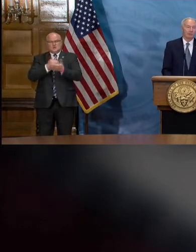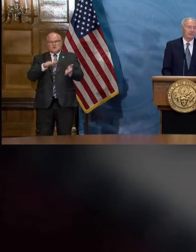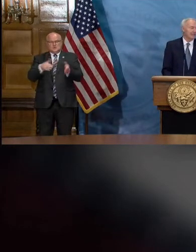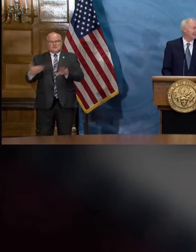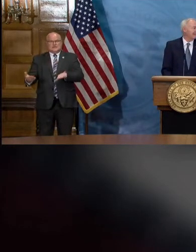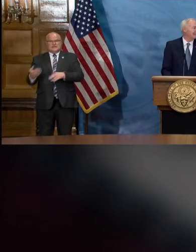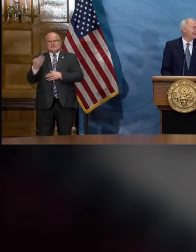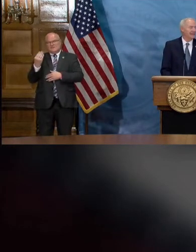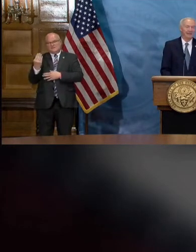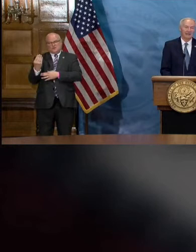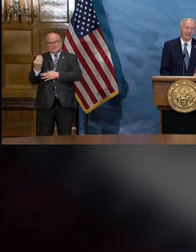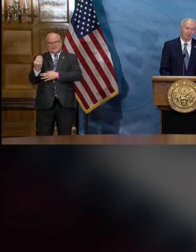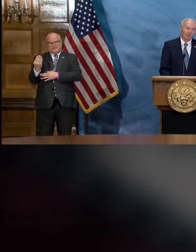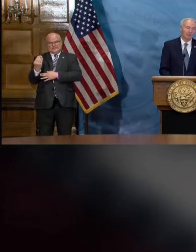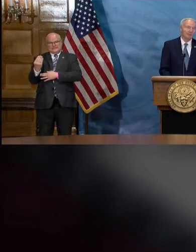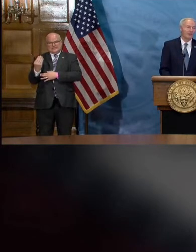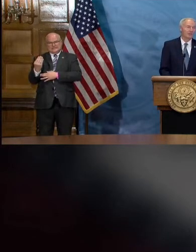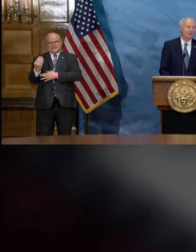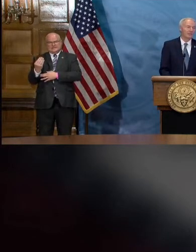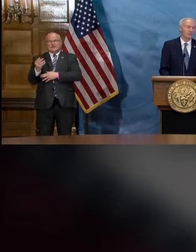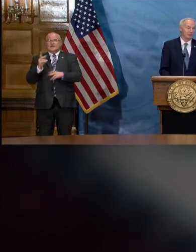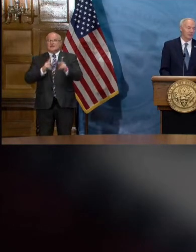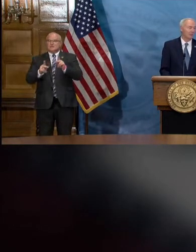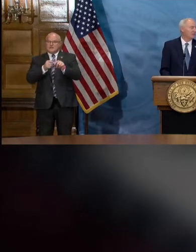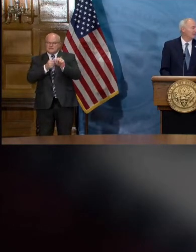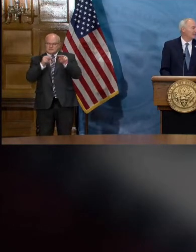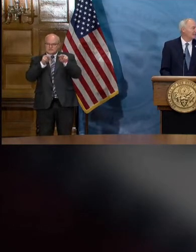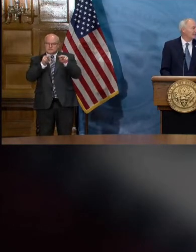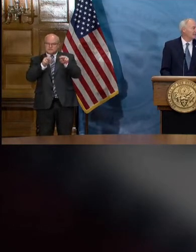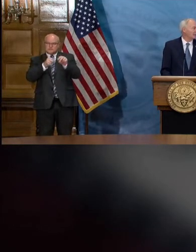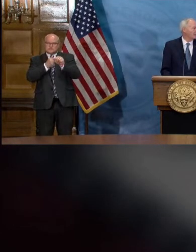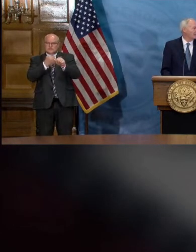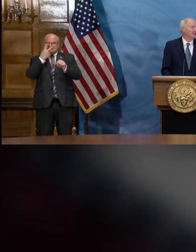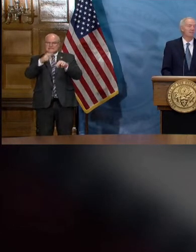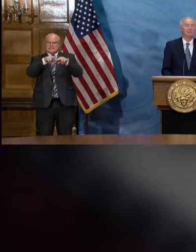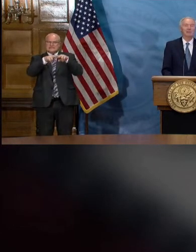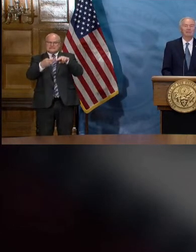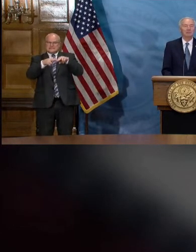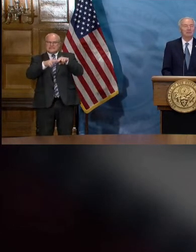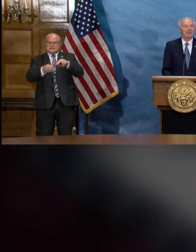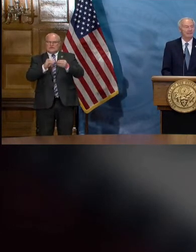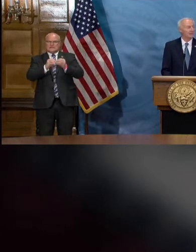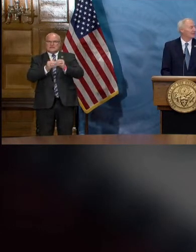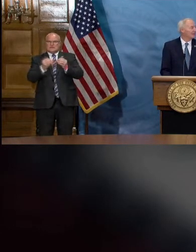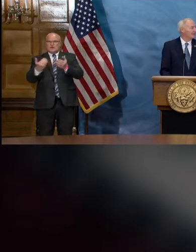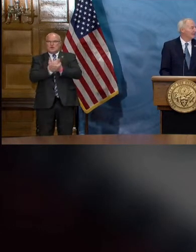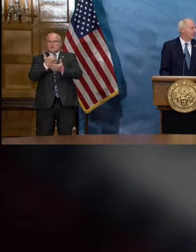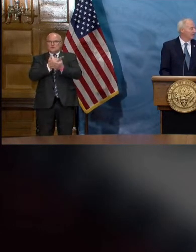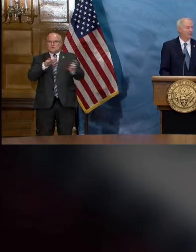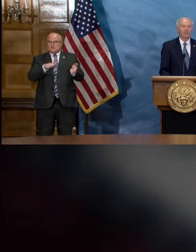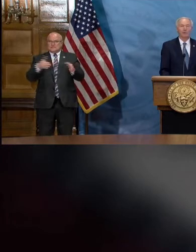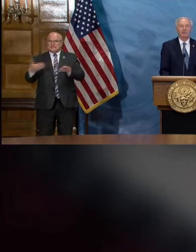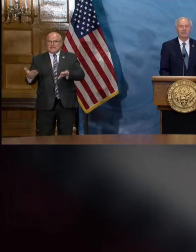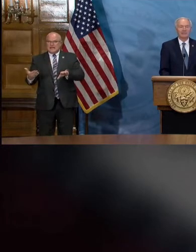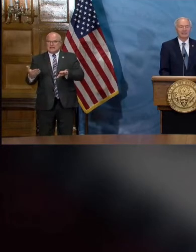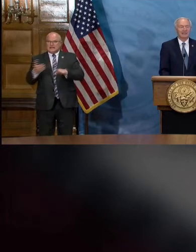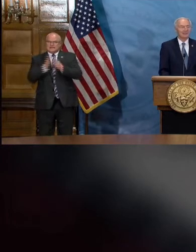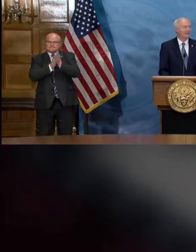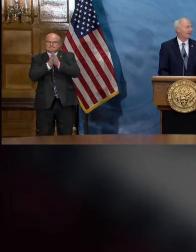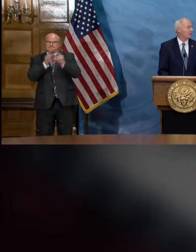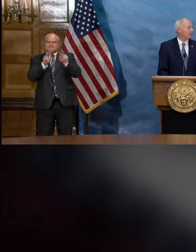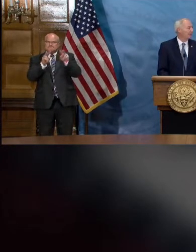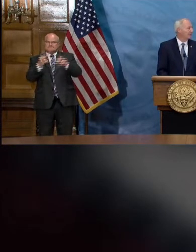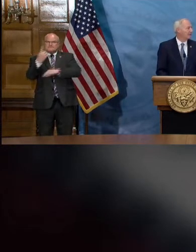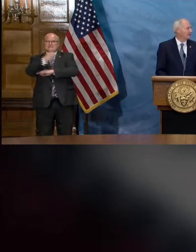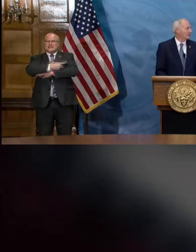at 14. And as everyone who follows this, we do see a decreasing number of new deaths. We look forward to the day